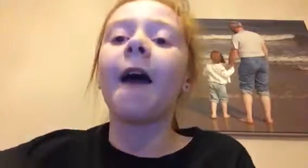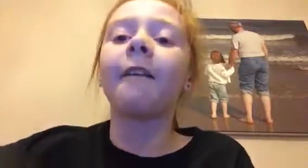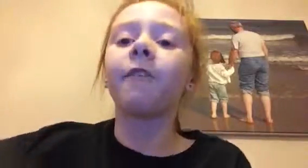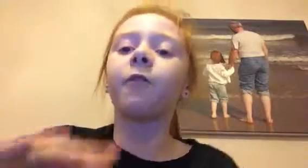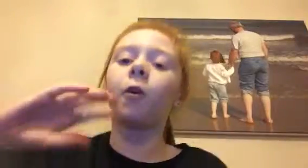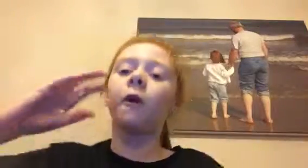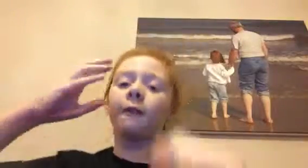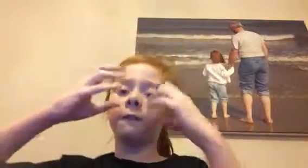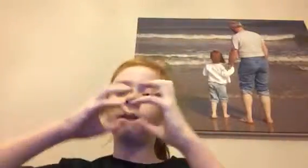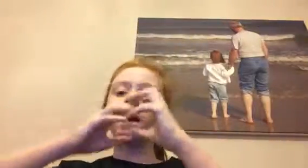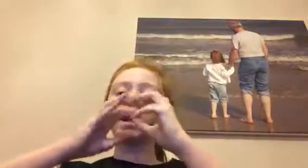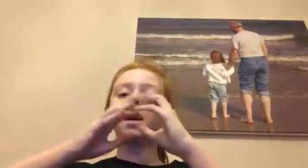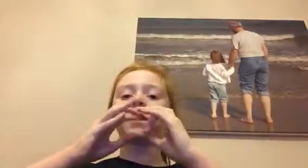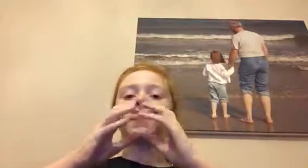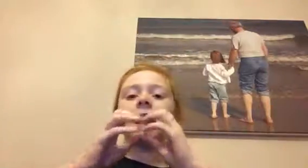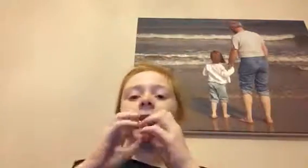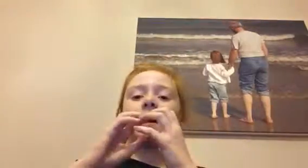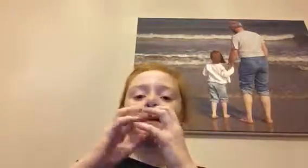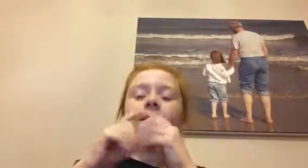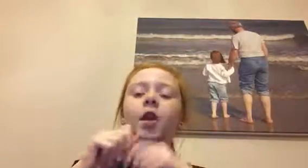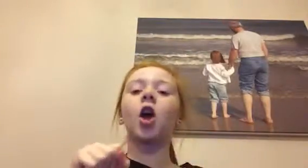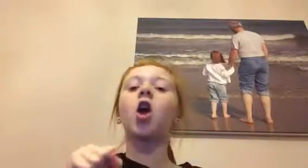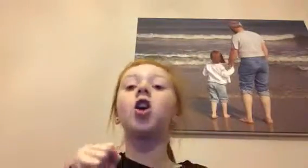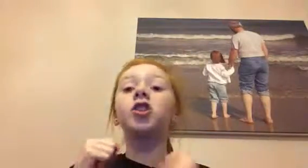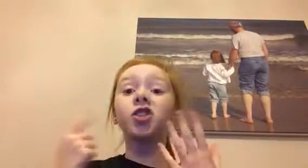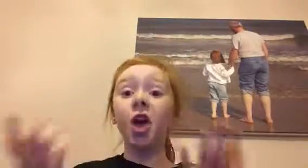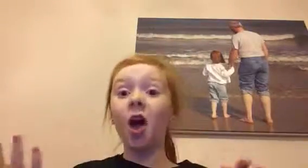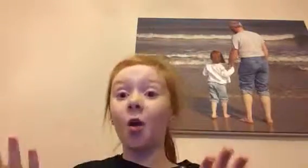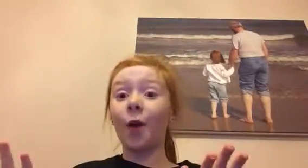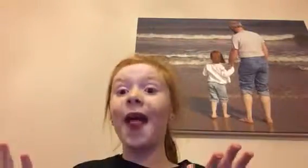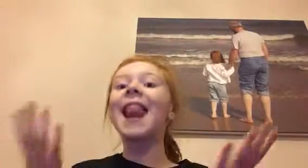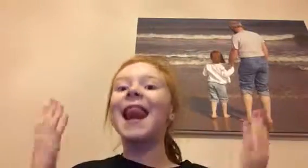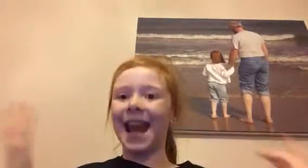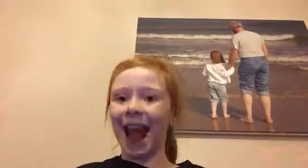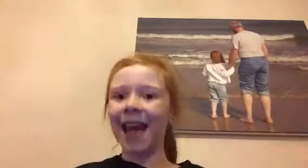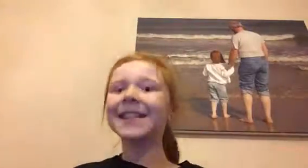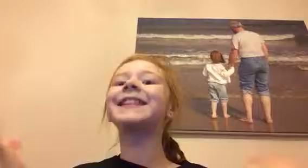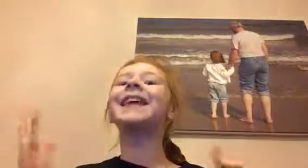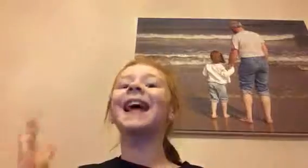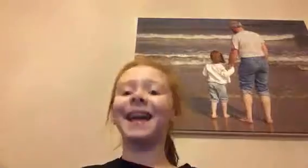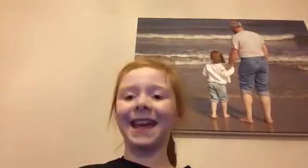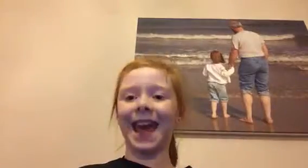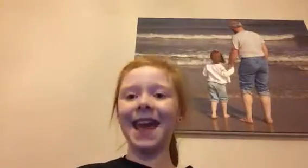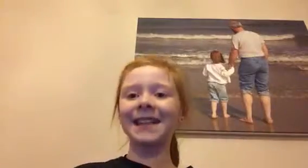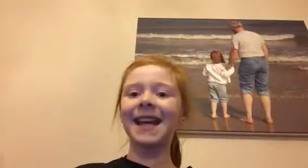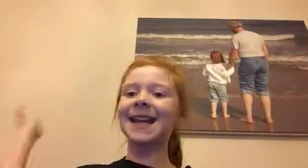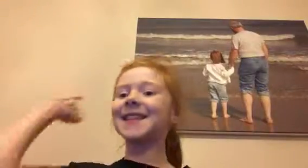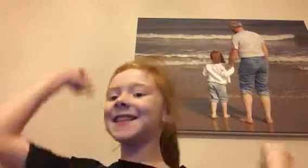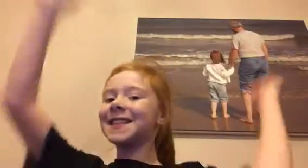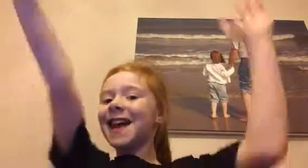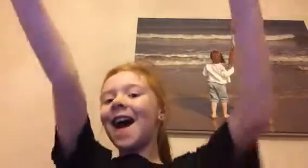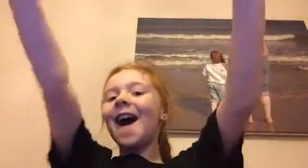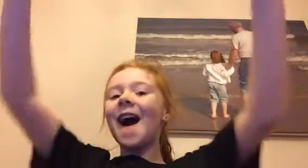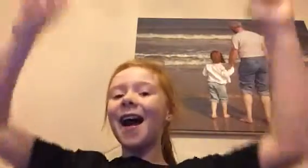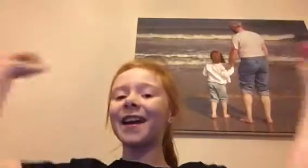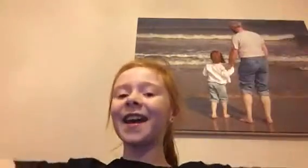for finger spelling so let's get started